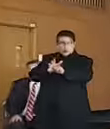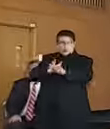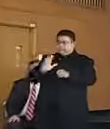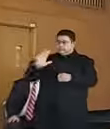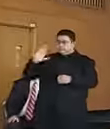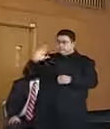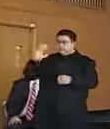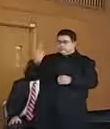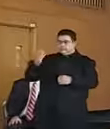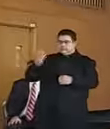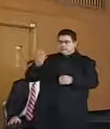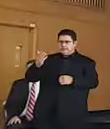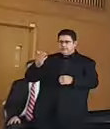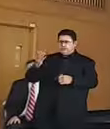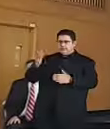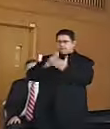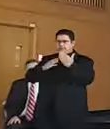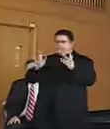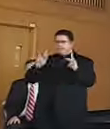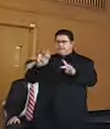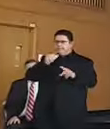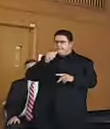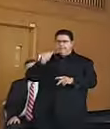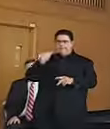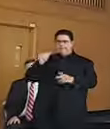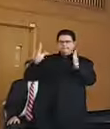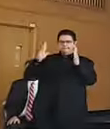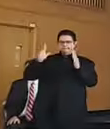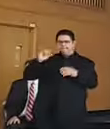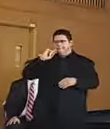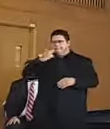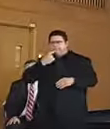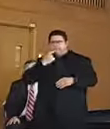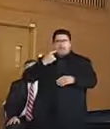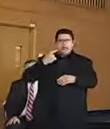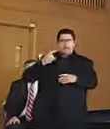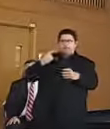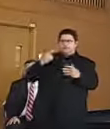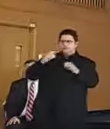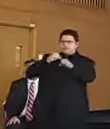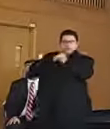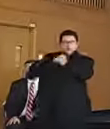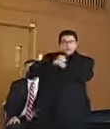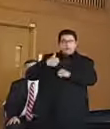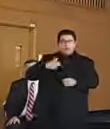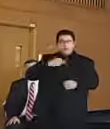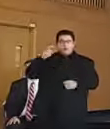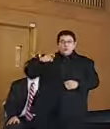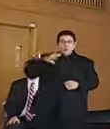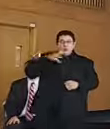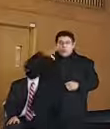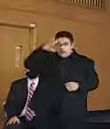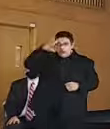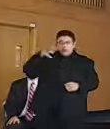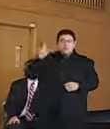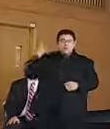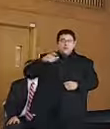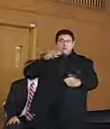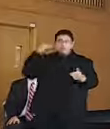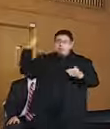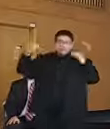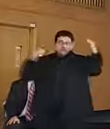to not be taken as seriously as needed to reduce the amount of people contracting, we need parents, we need adults, and we